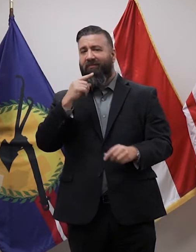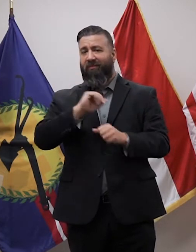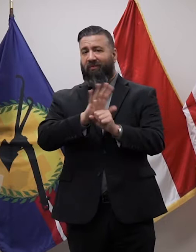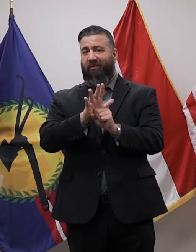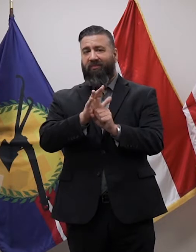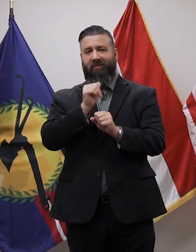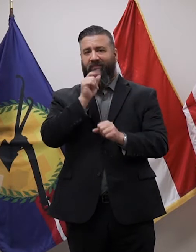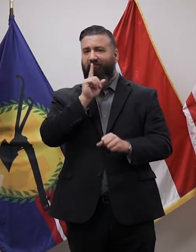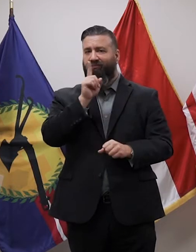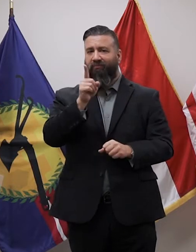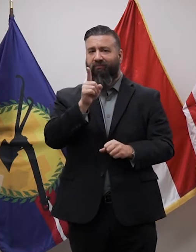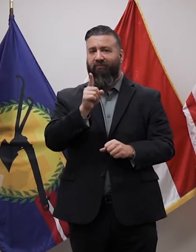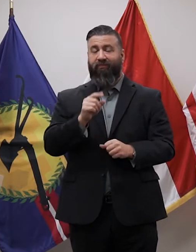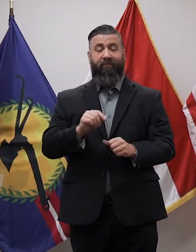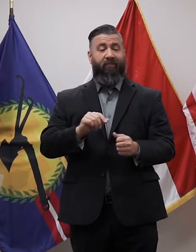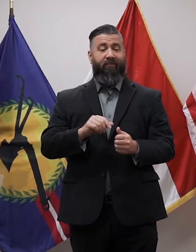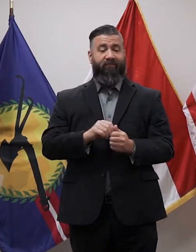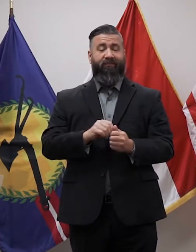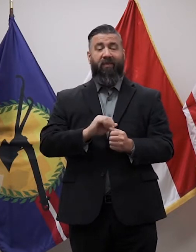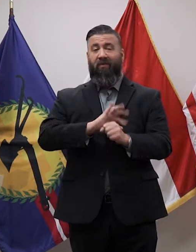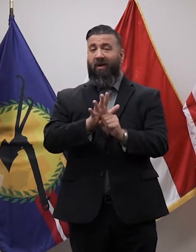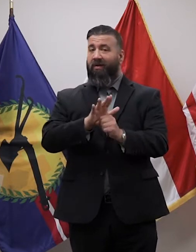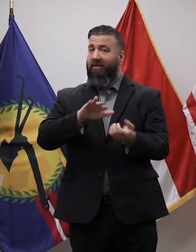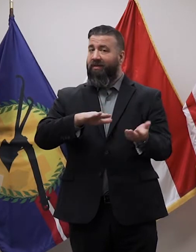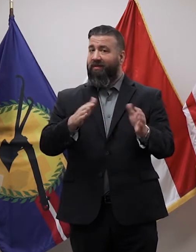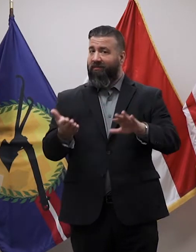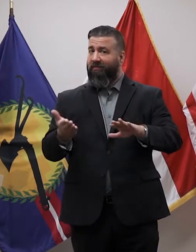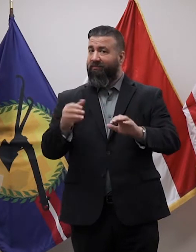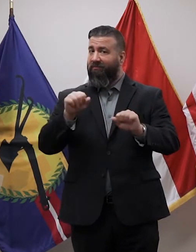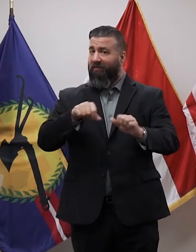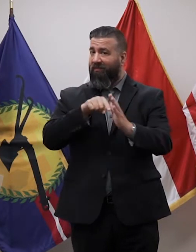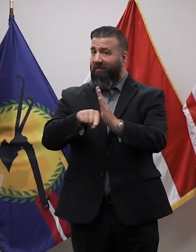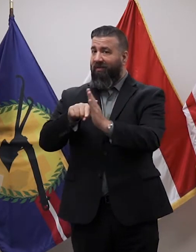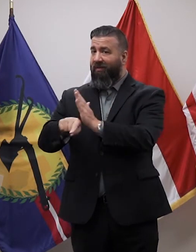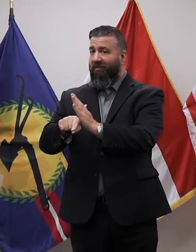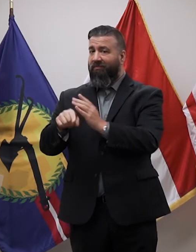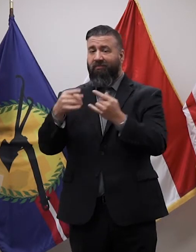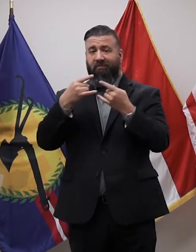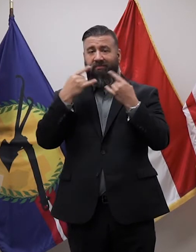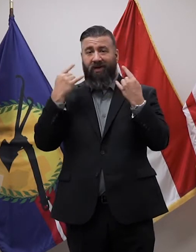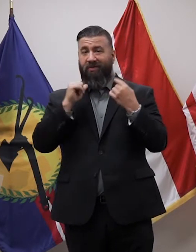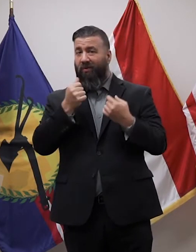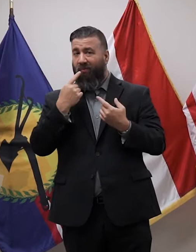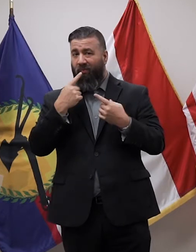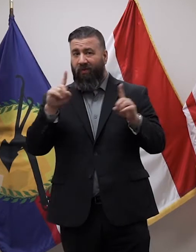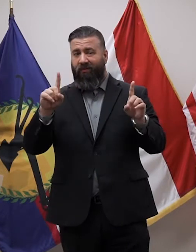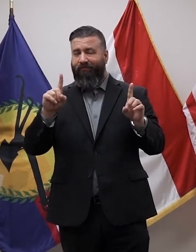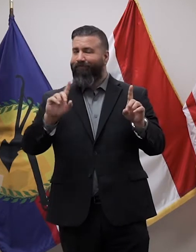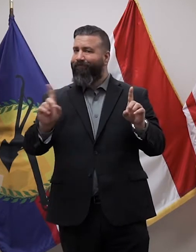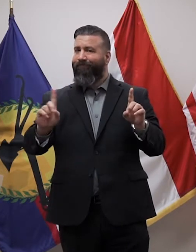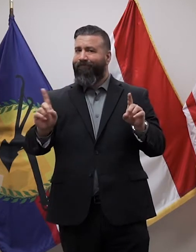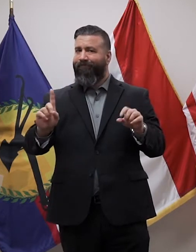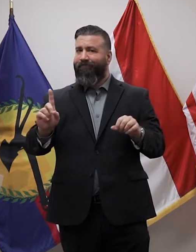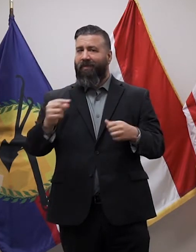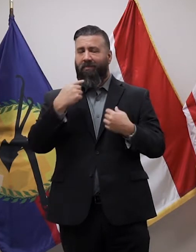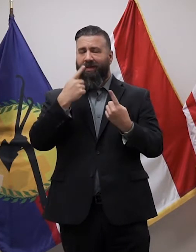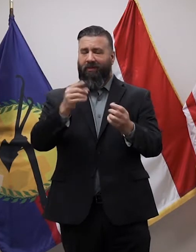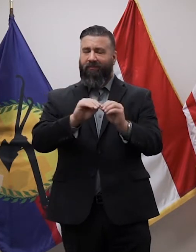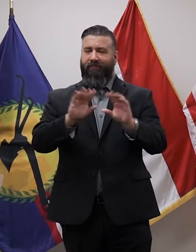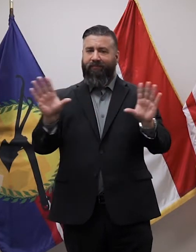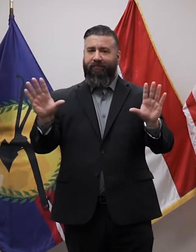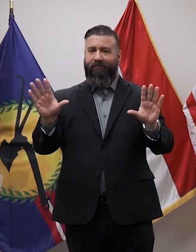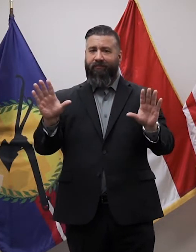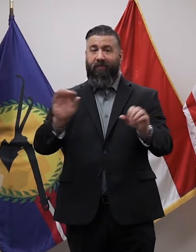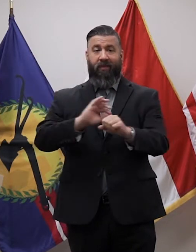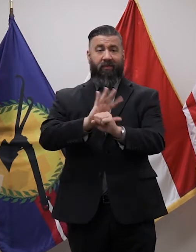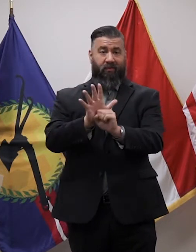work. Let me stop here to say what I thought was obvious. The virus is real, and over 800,000 Americans